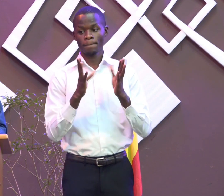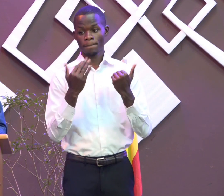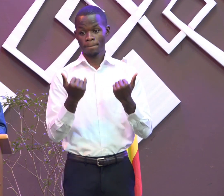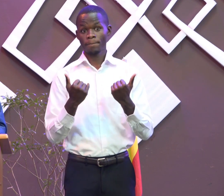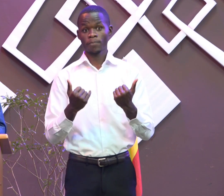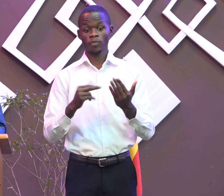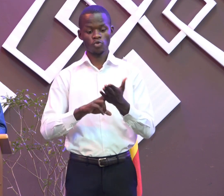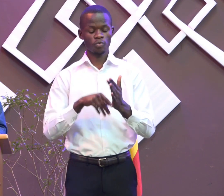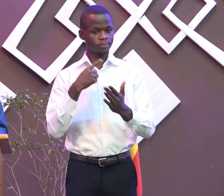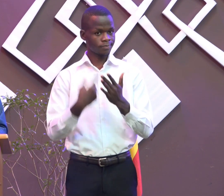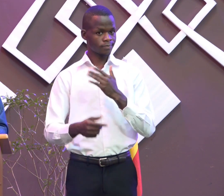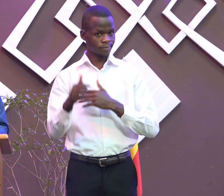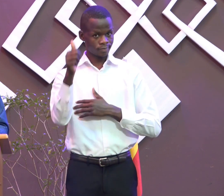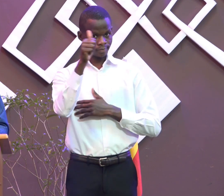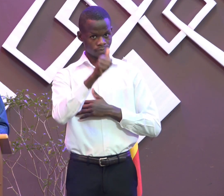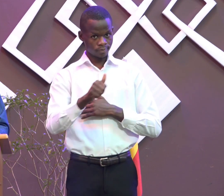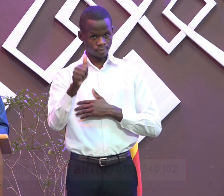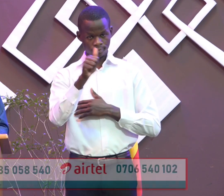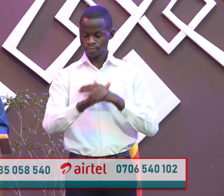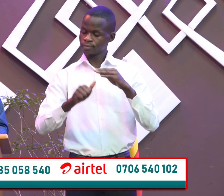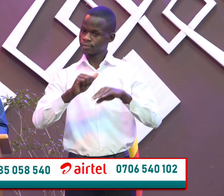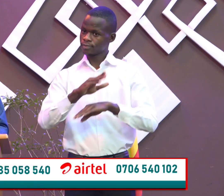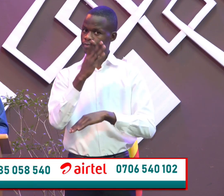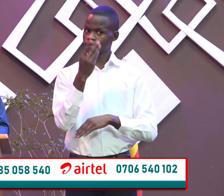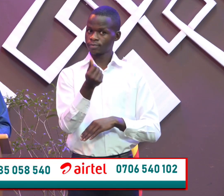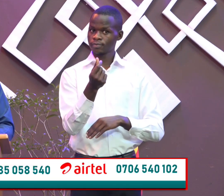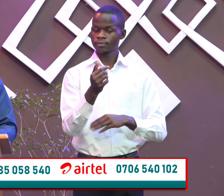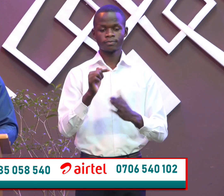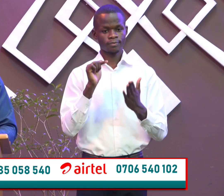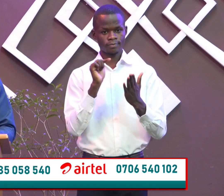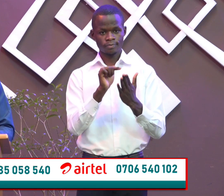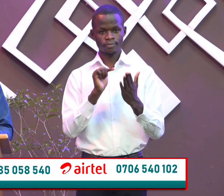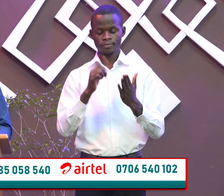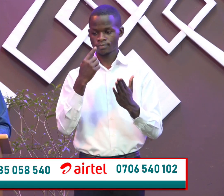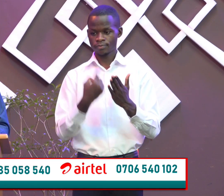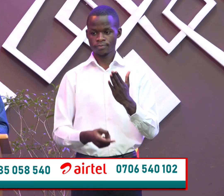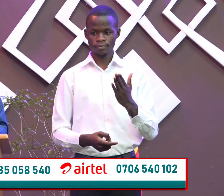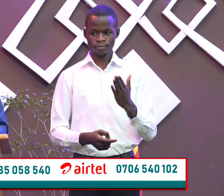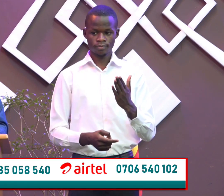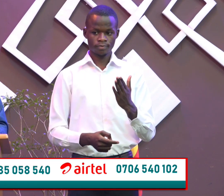ya Airtel sending money. Netunyiga.